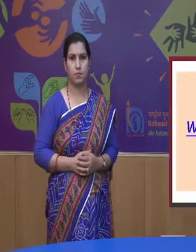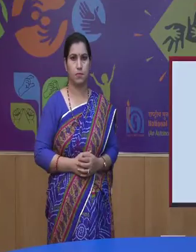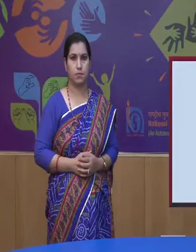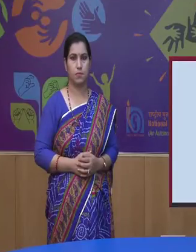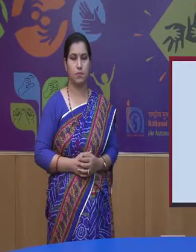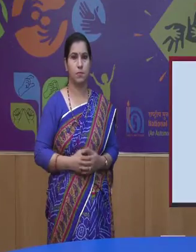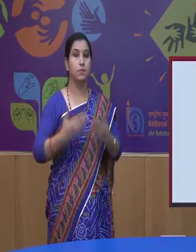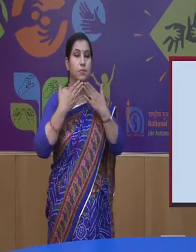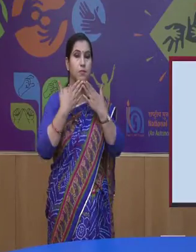Thank you for watching.